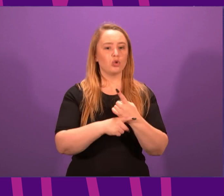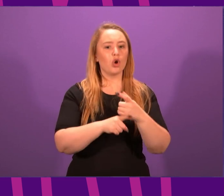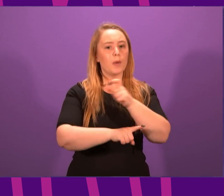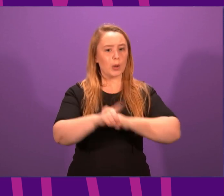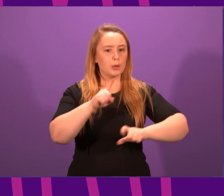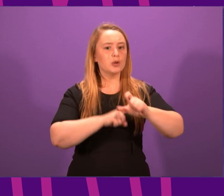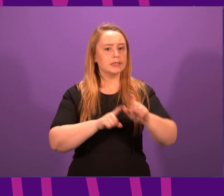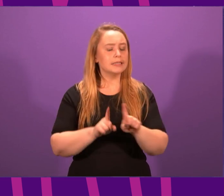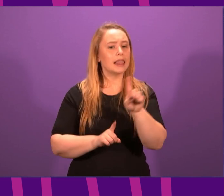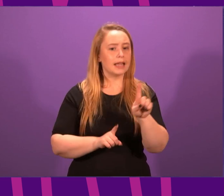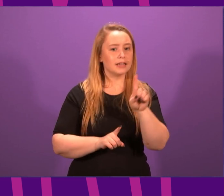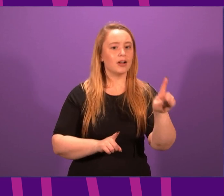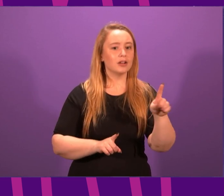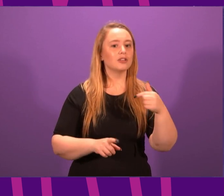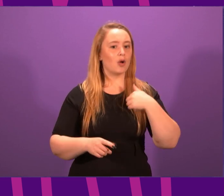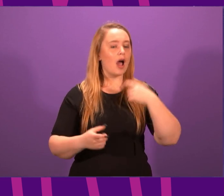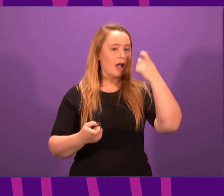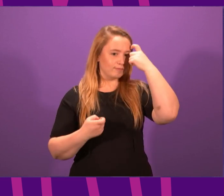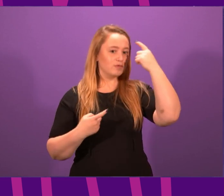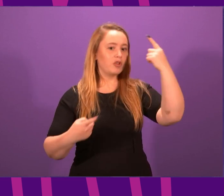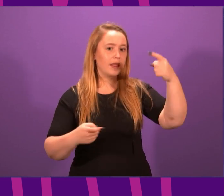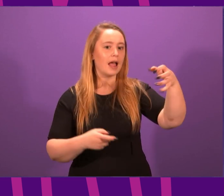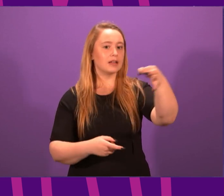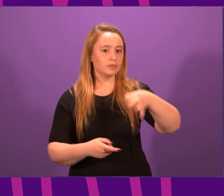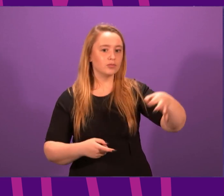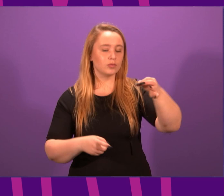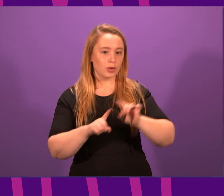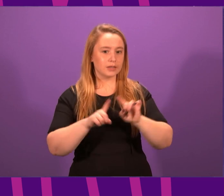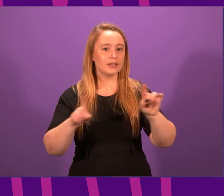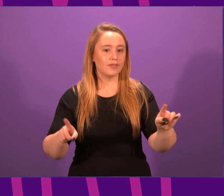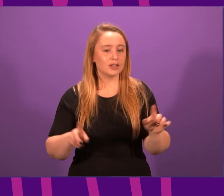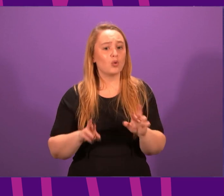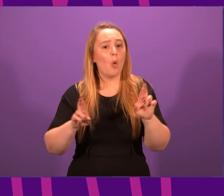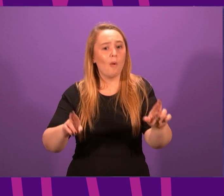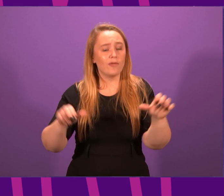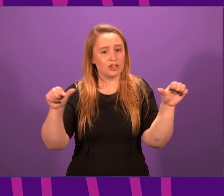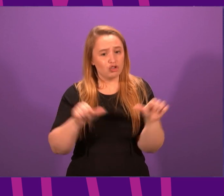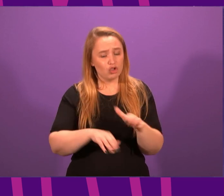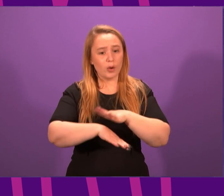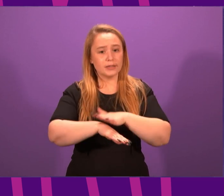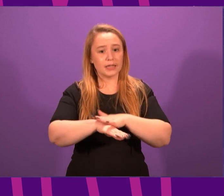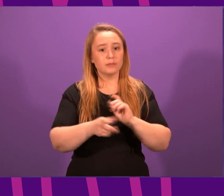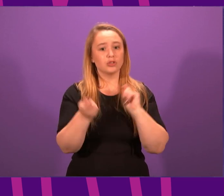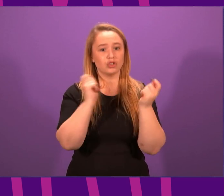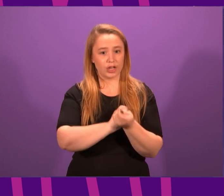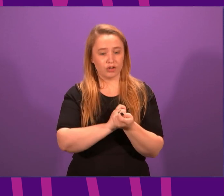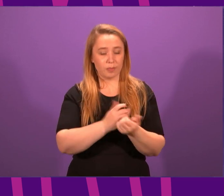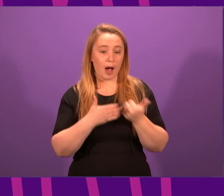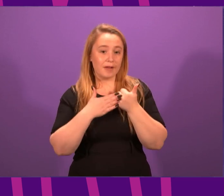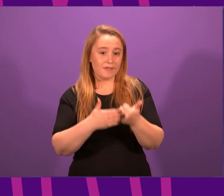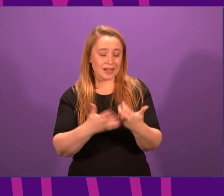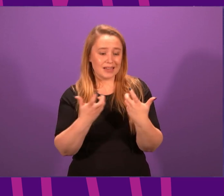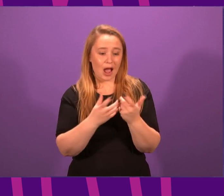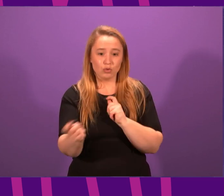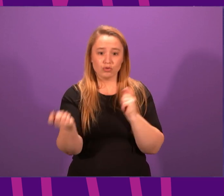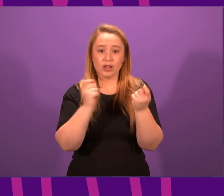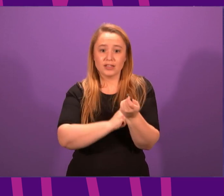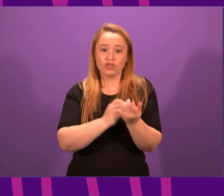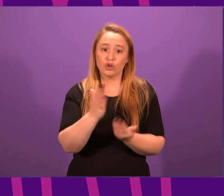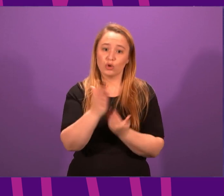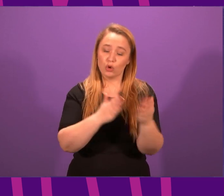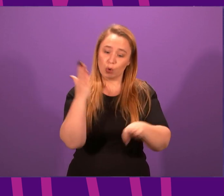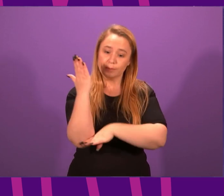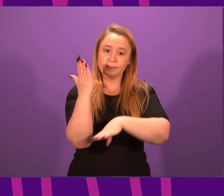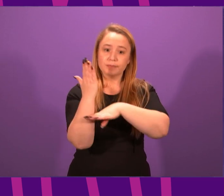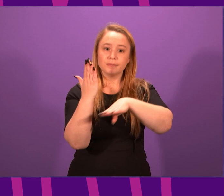more detail in a second. I do recognise that, and that's why I hope this would be a short-term temporary change. It is advice about how we transition to this new system